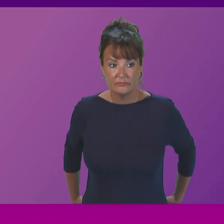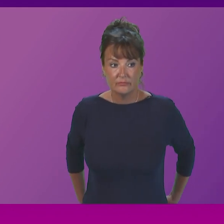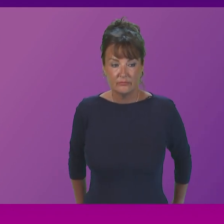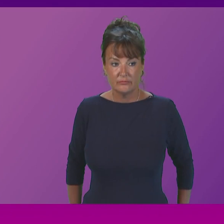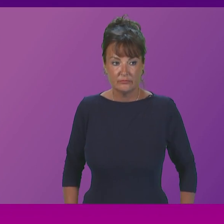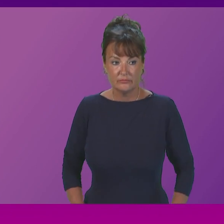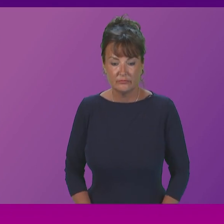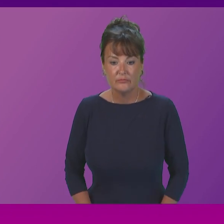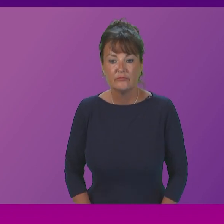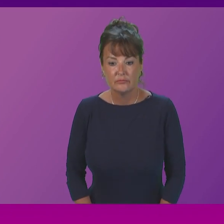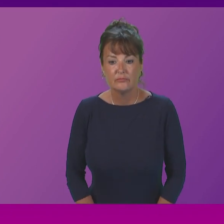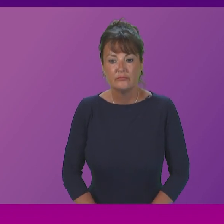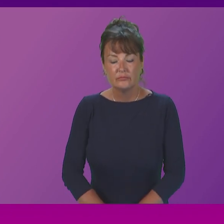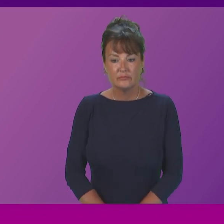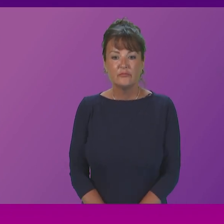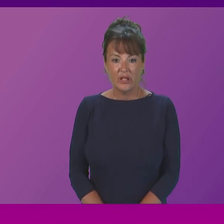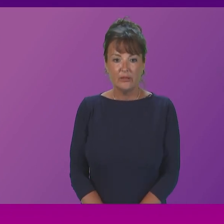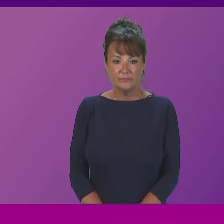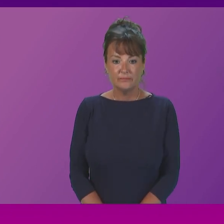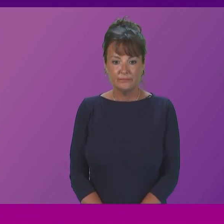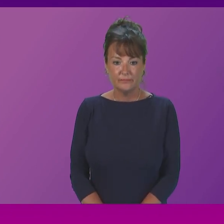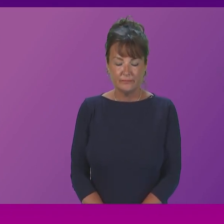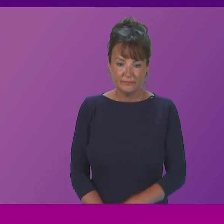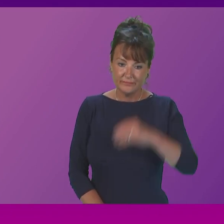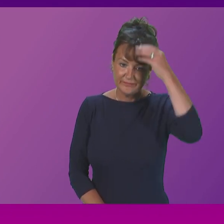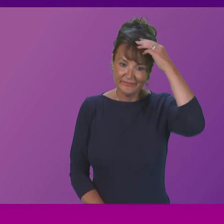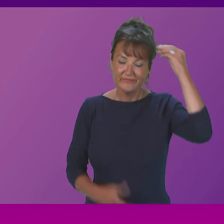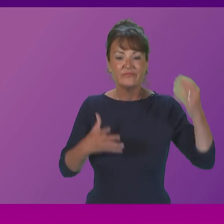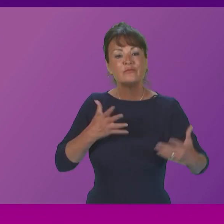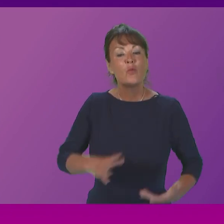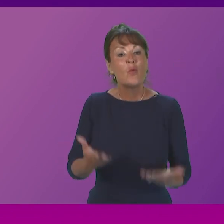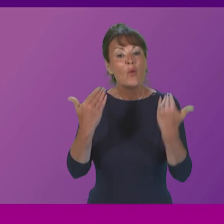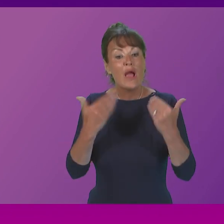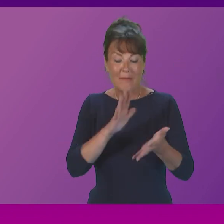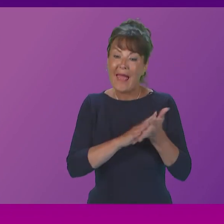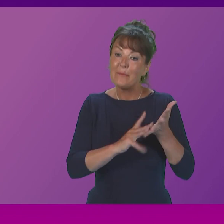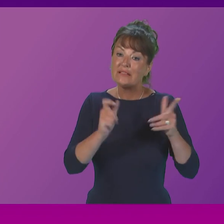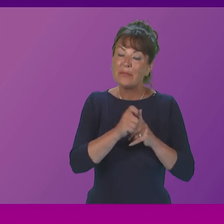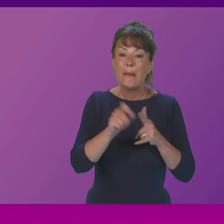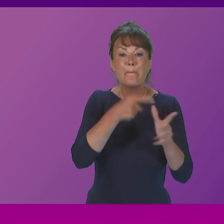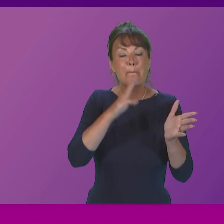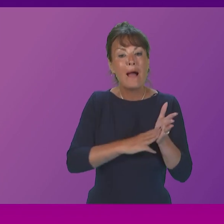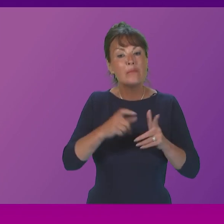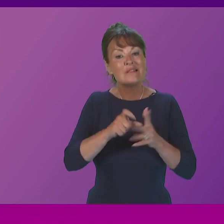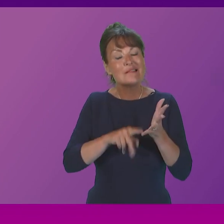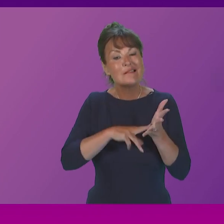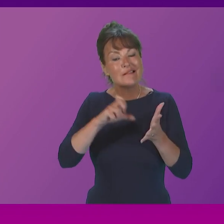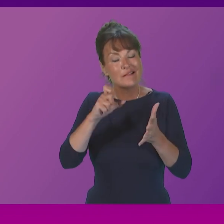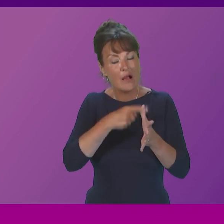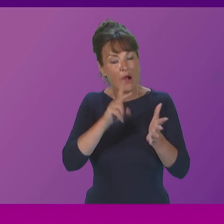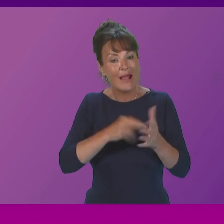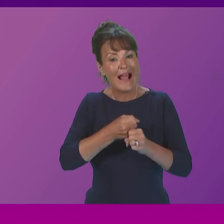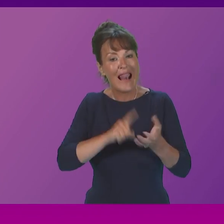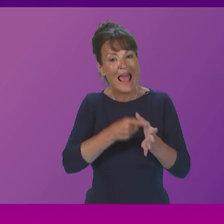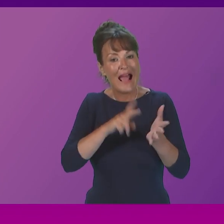very much. Thank you. I'd now like to invite Pam Duncan-Glancy, MSP, member of the Scottish Labour Party and regional member for Glasgow, to share